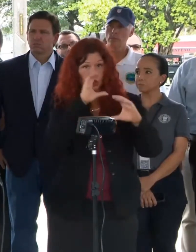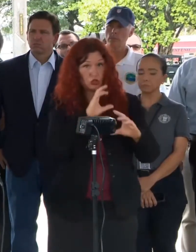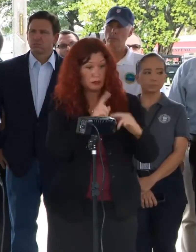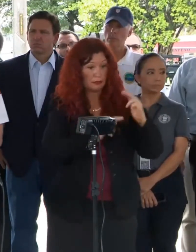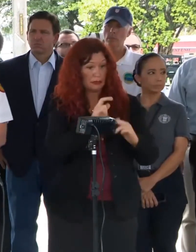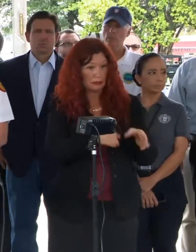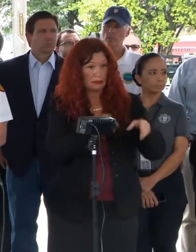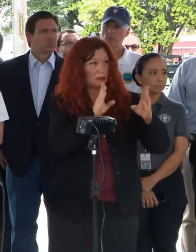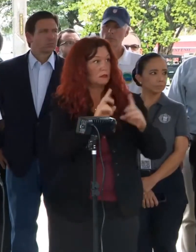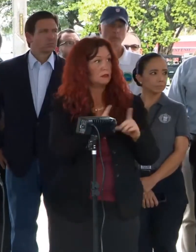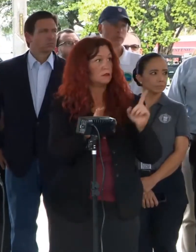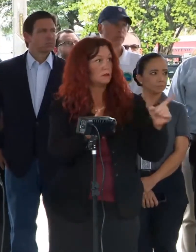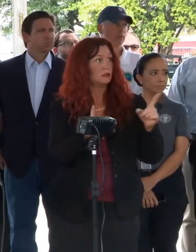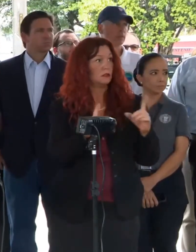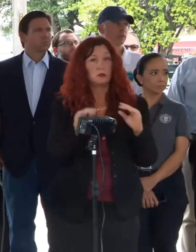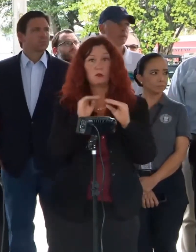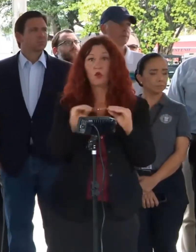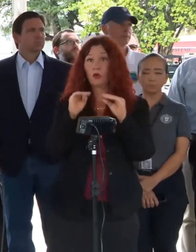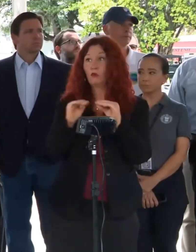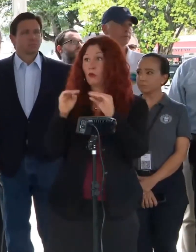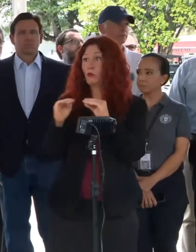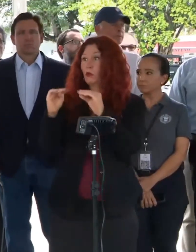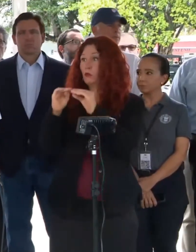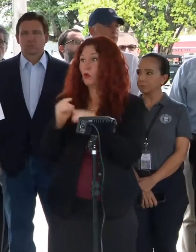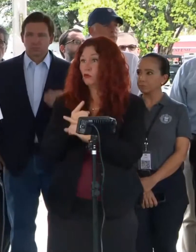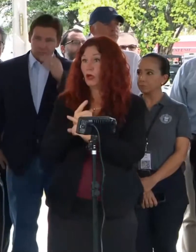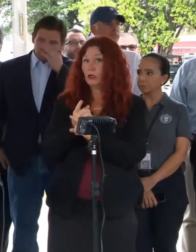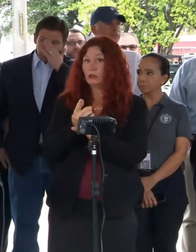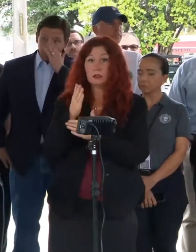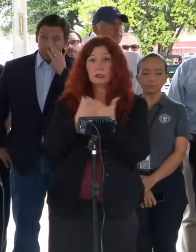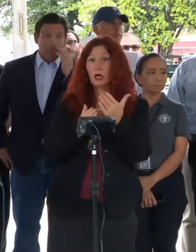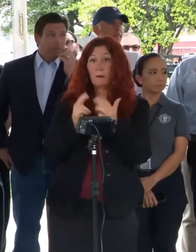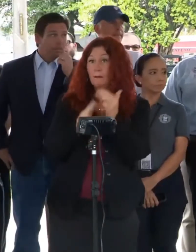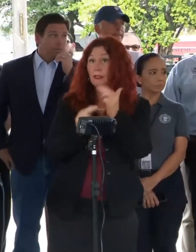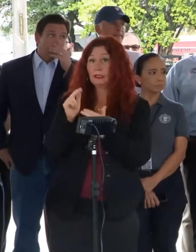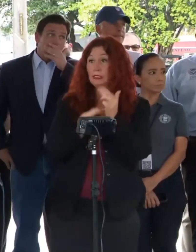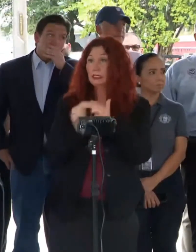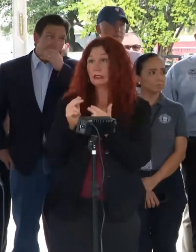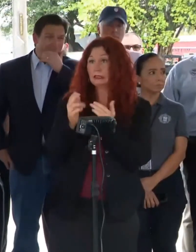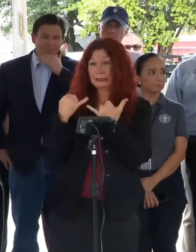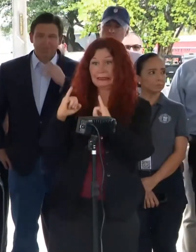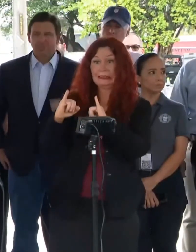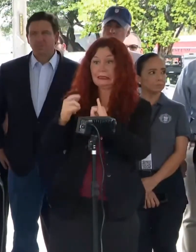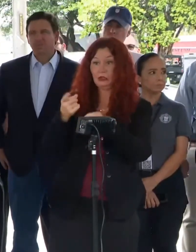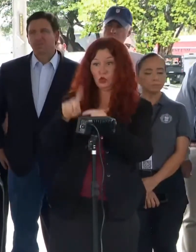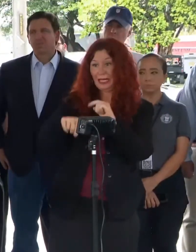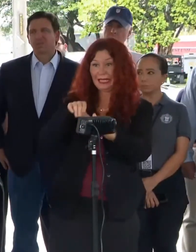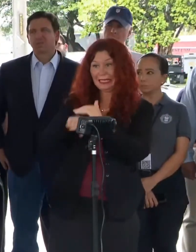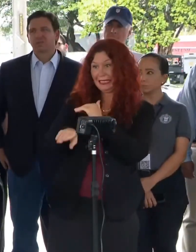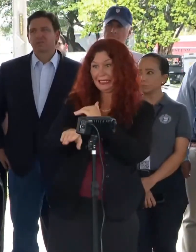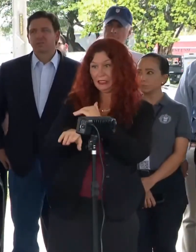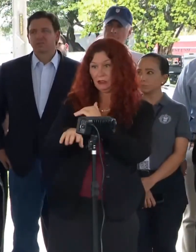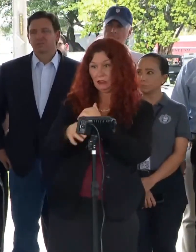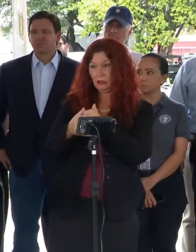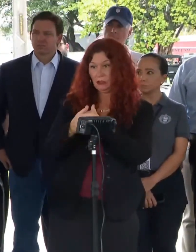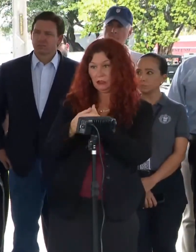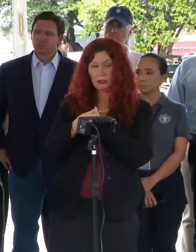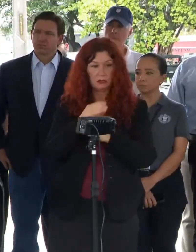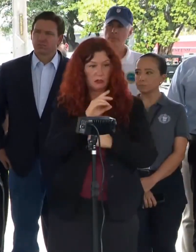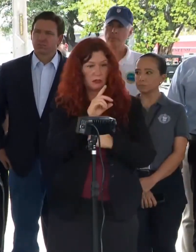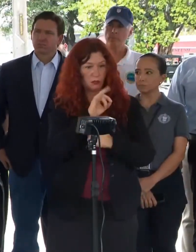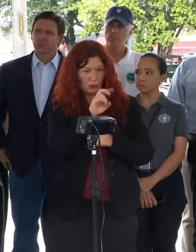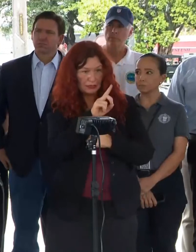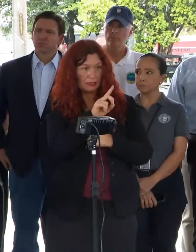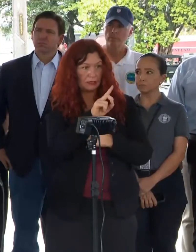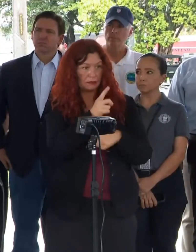possible events. Because there's many more to get to. Well, the fact that you can't access now. The fact that we went through on our